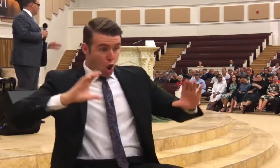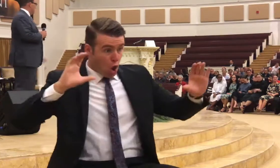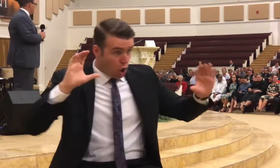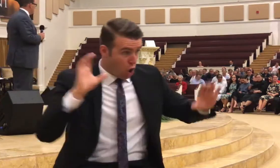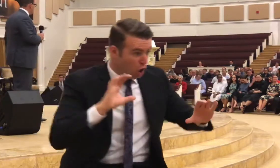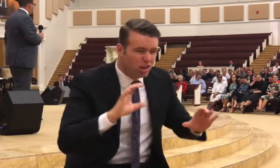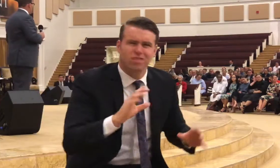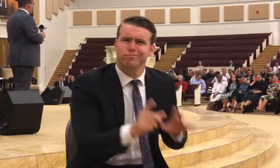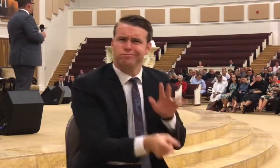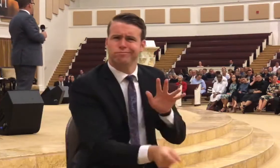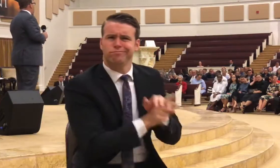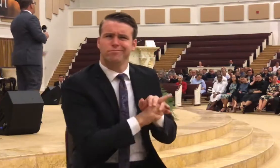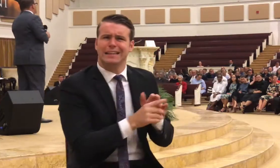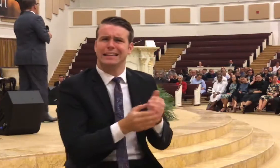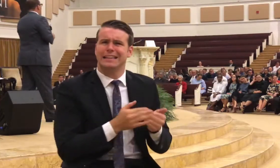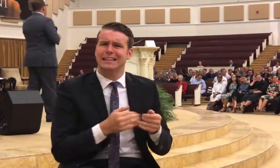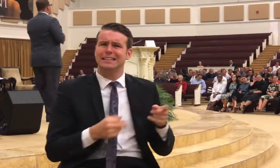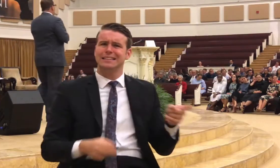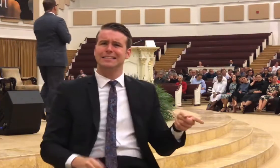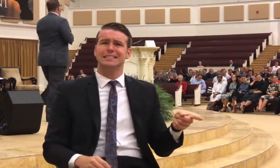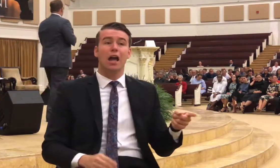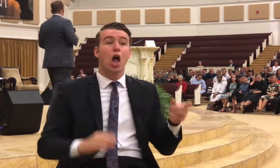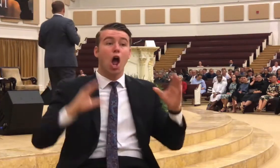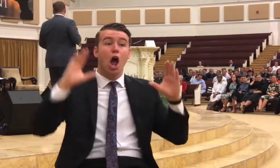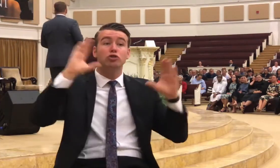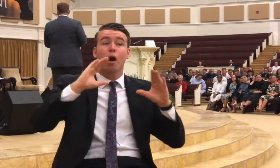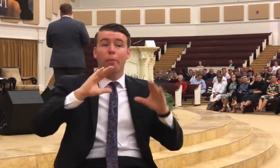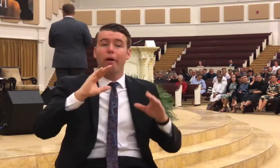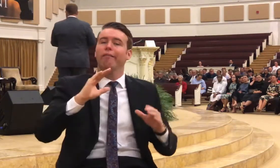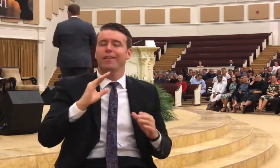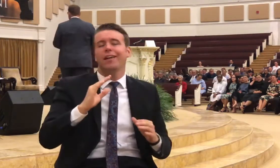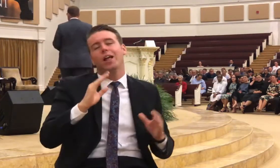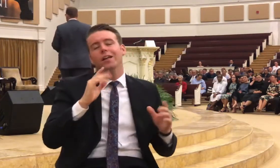trouble. Trouble knows your address.